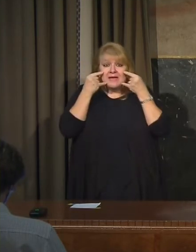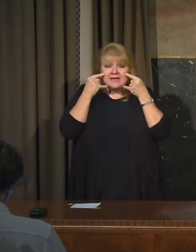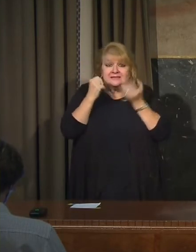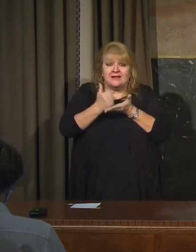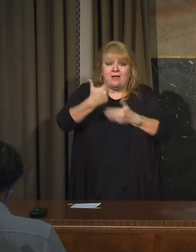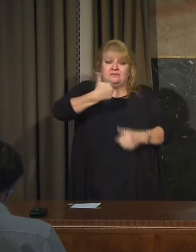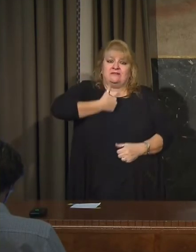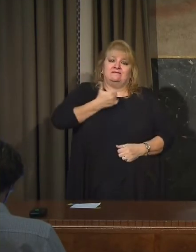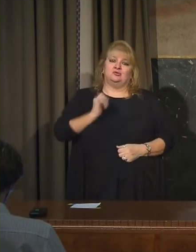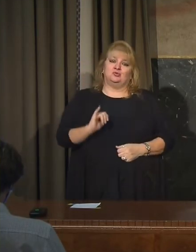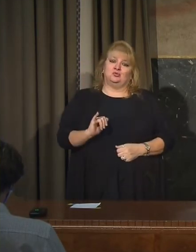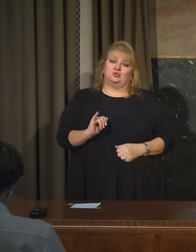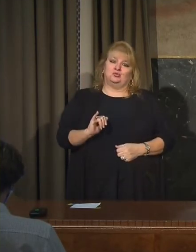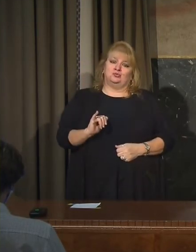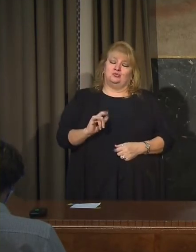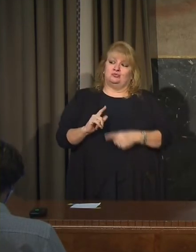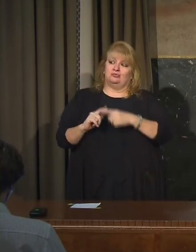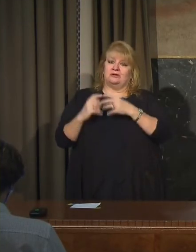let's all do better.